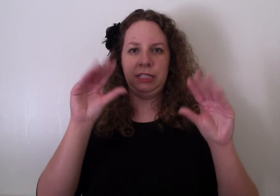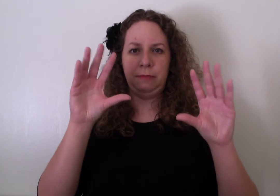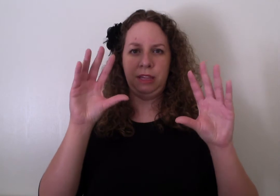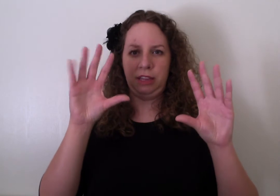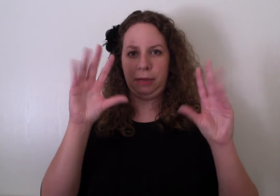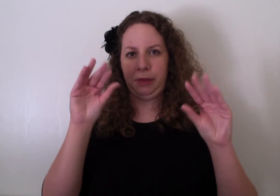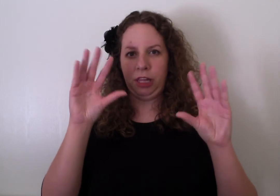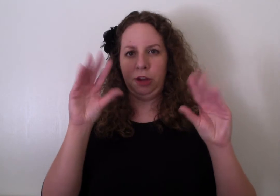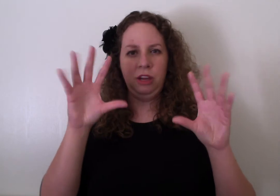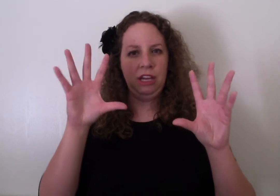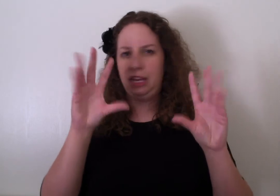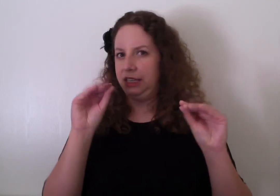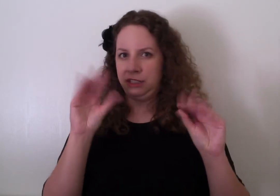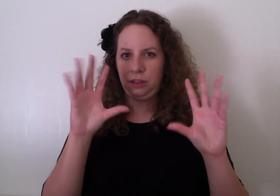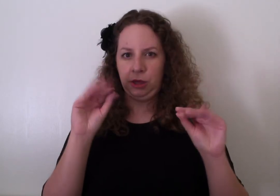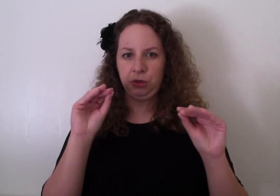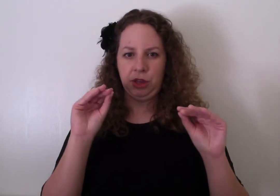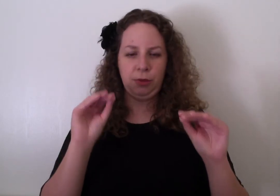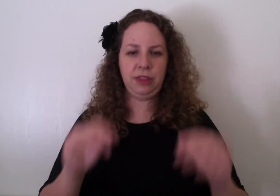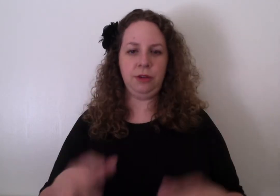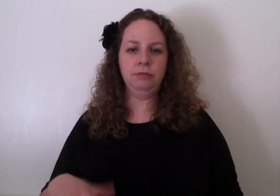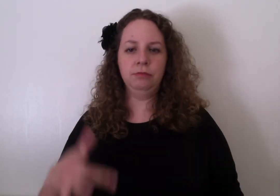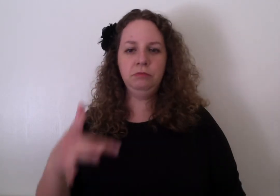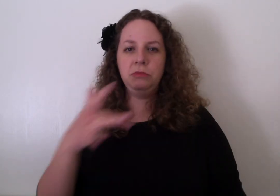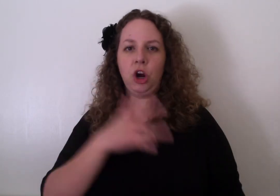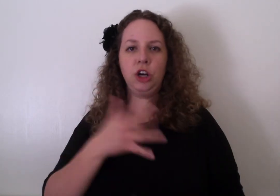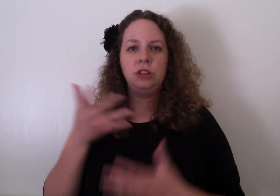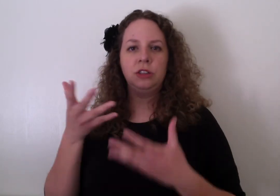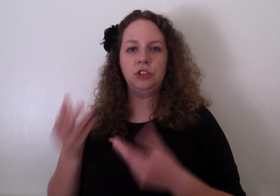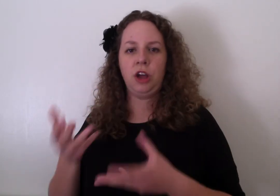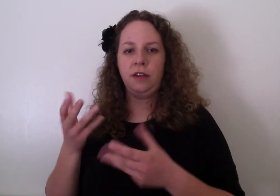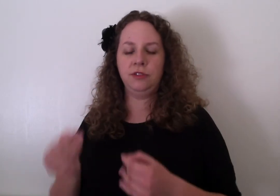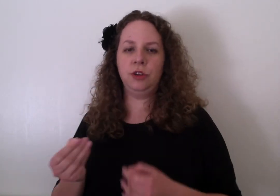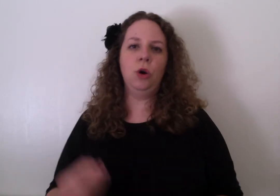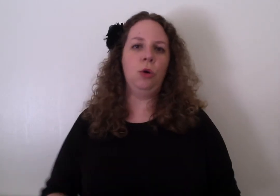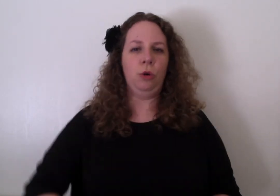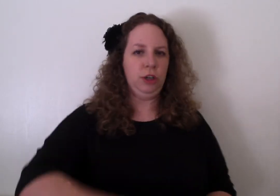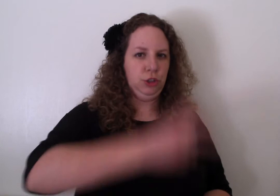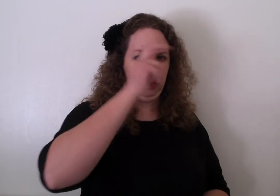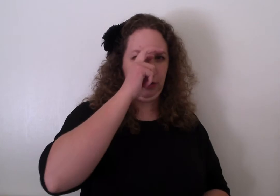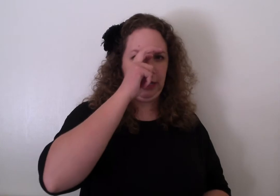something like a pillow. It doesn't close all the way though. Heart soft or strict.